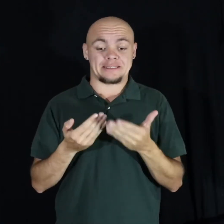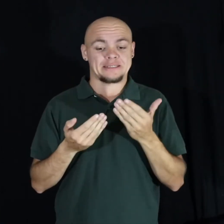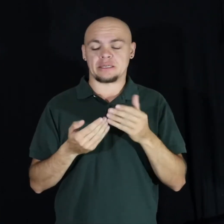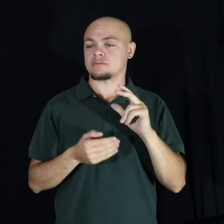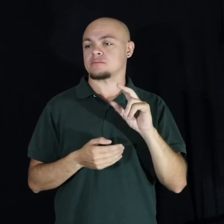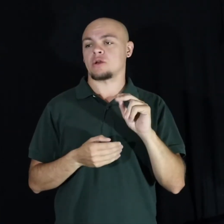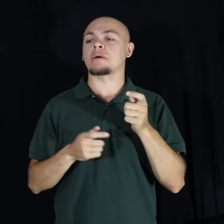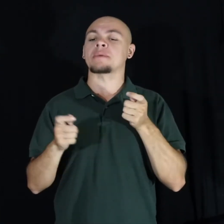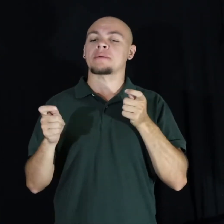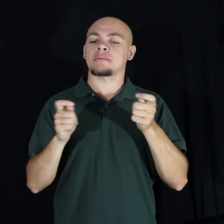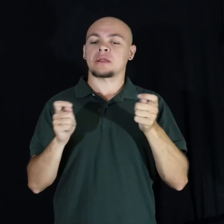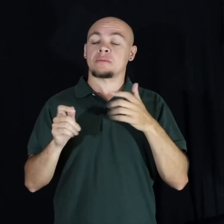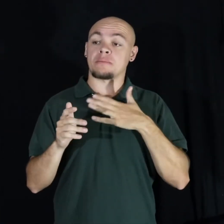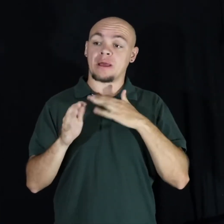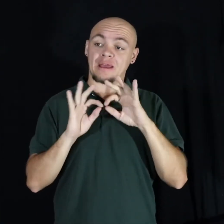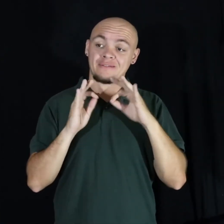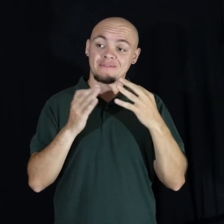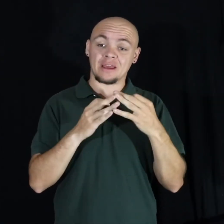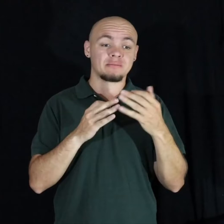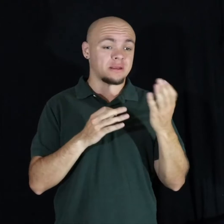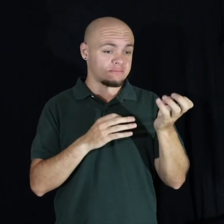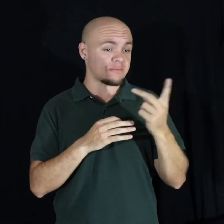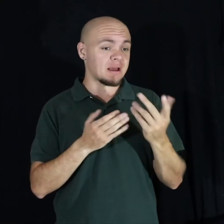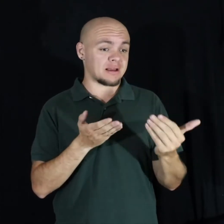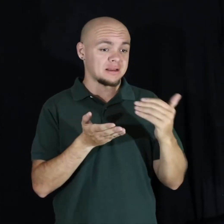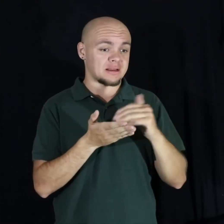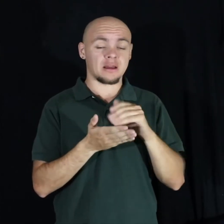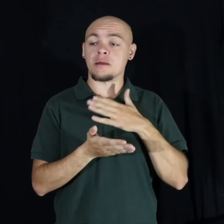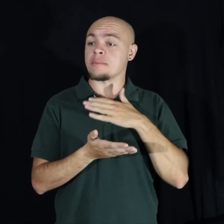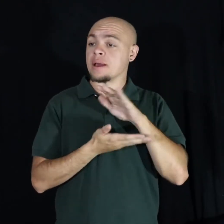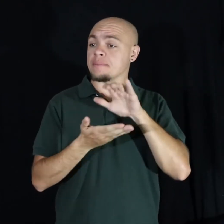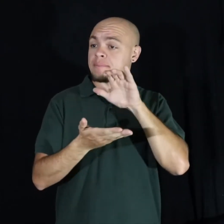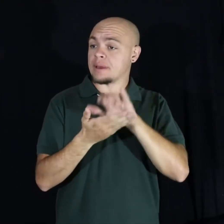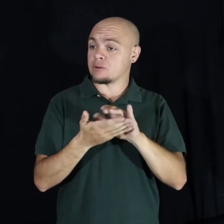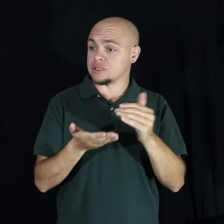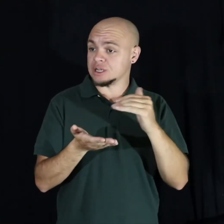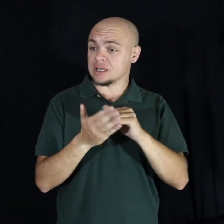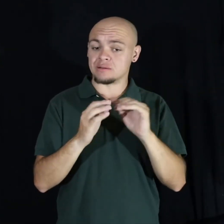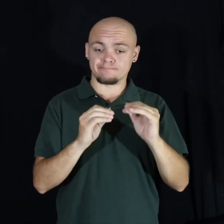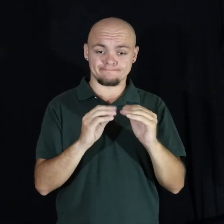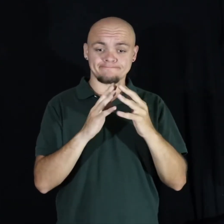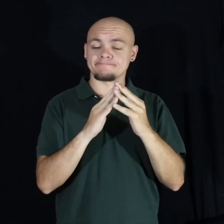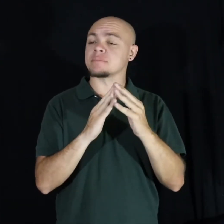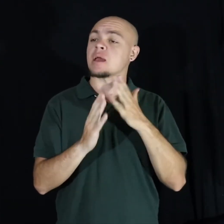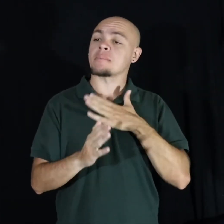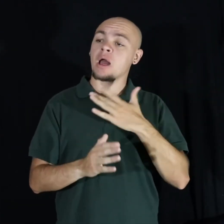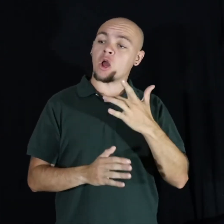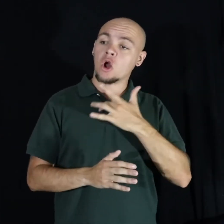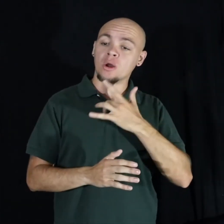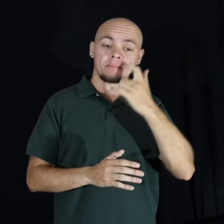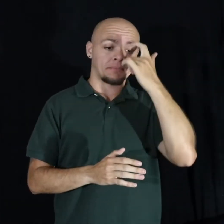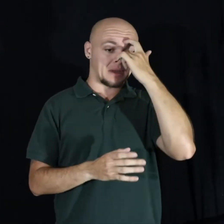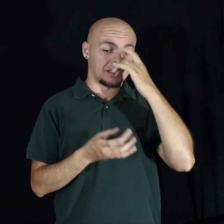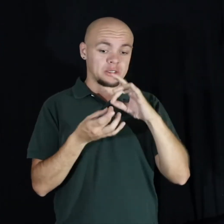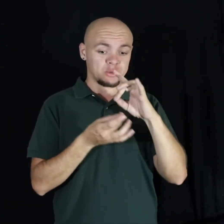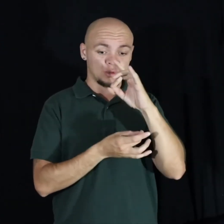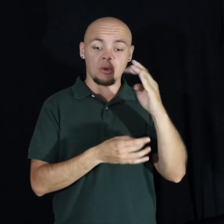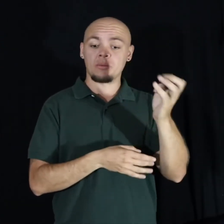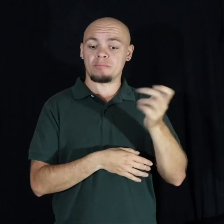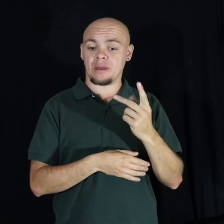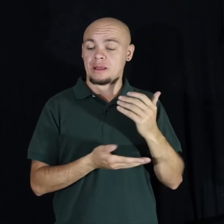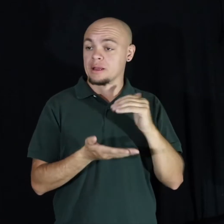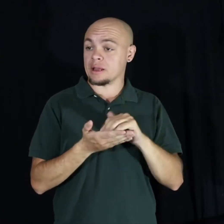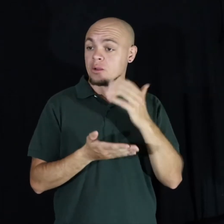I've managed to get my family back, my marriage back, and most importantly, my heart, mind, and soul back.